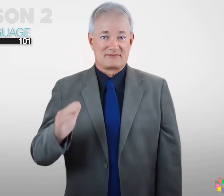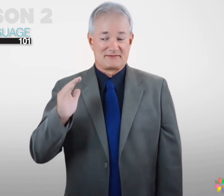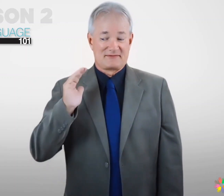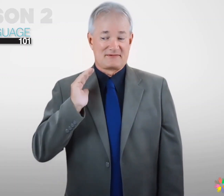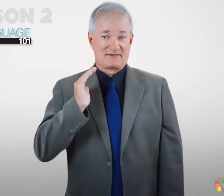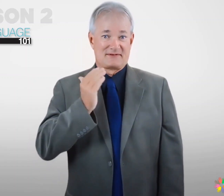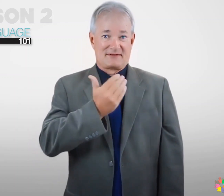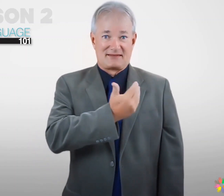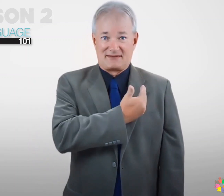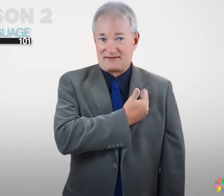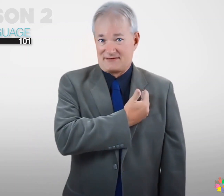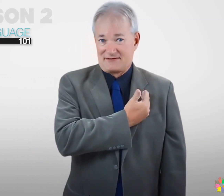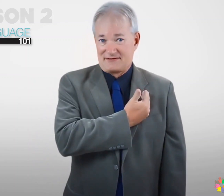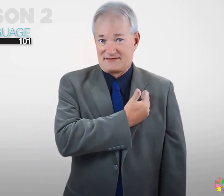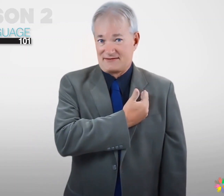ours,